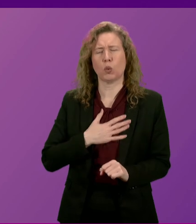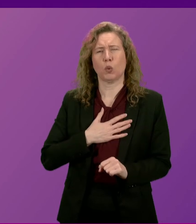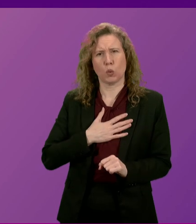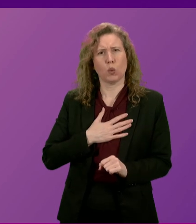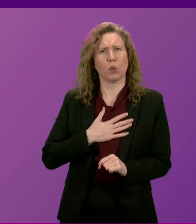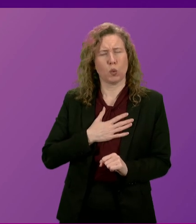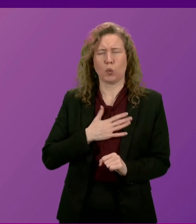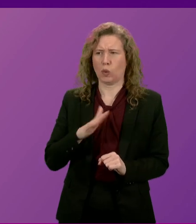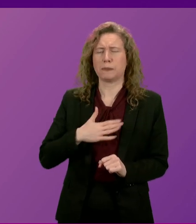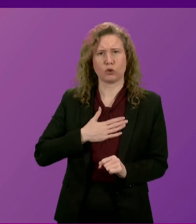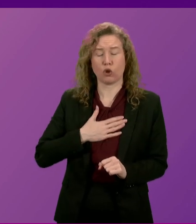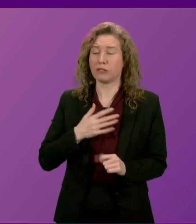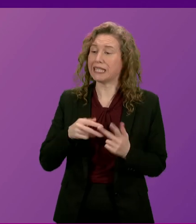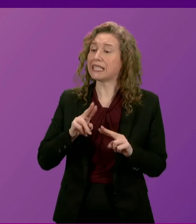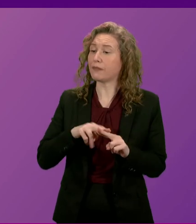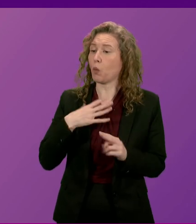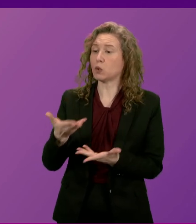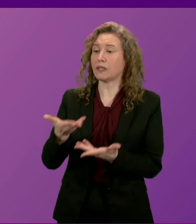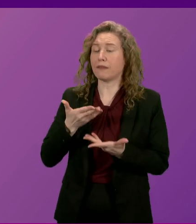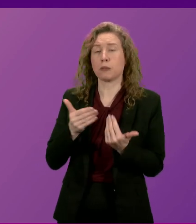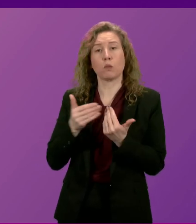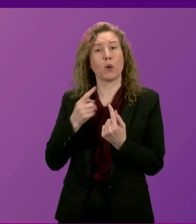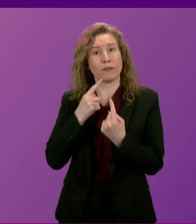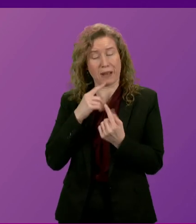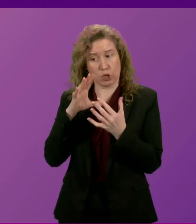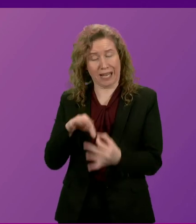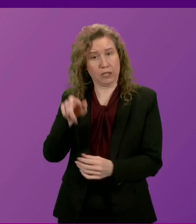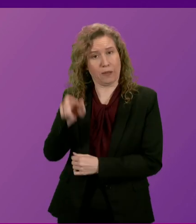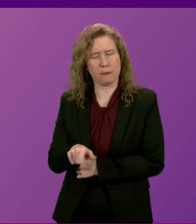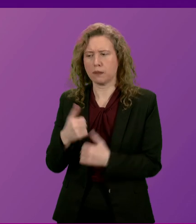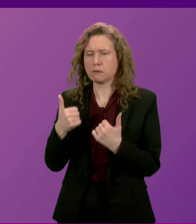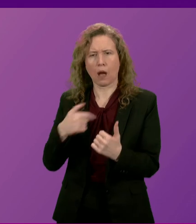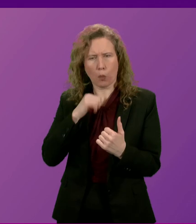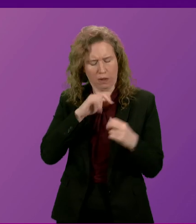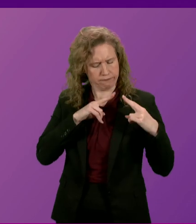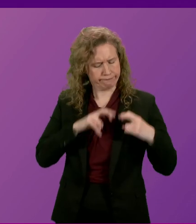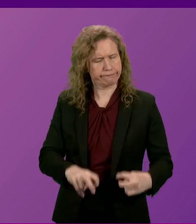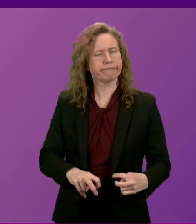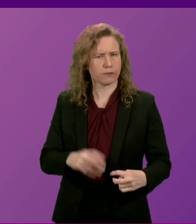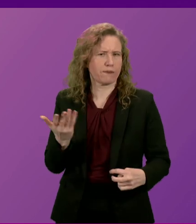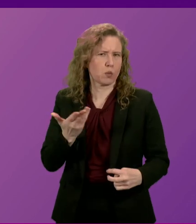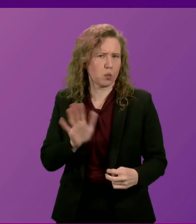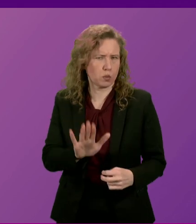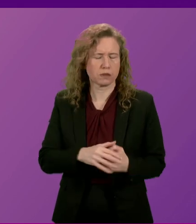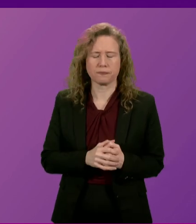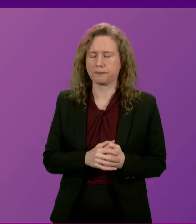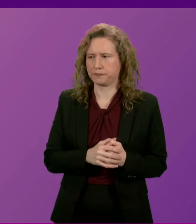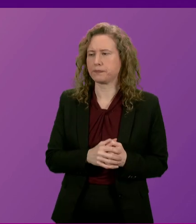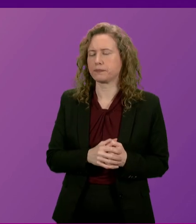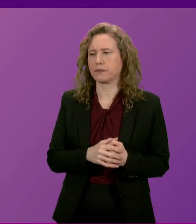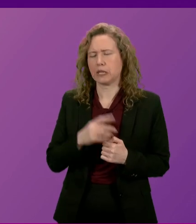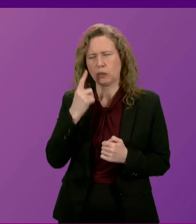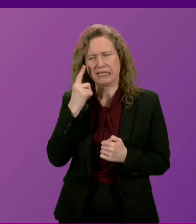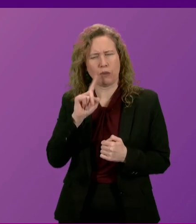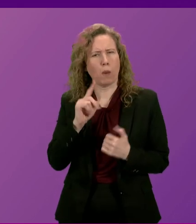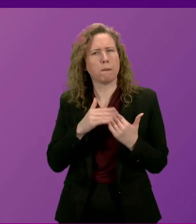to me today. And if he wishes to furnish me with the information about the case, I will, of course, look into that, that case and see